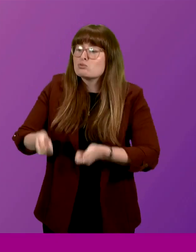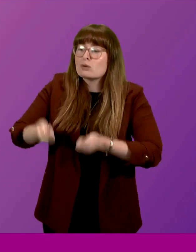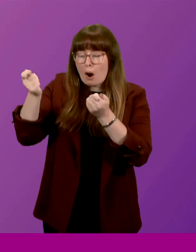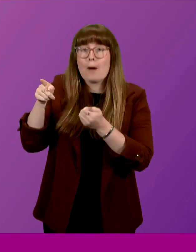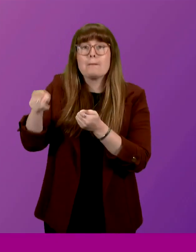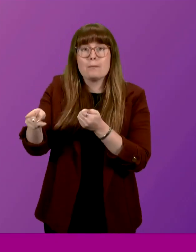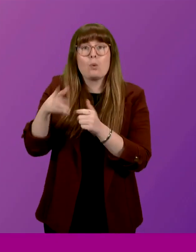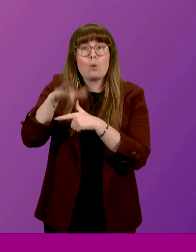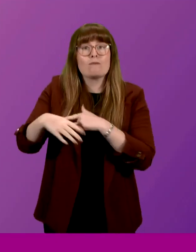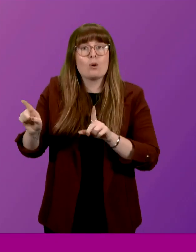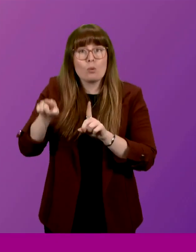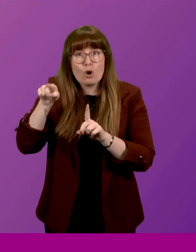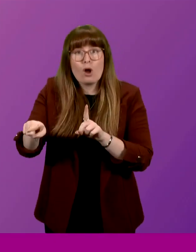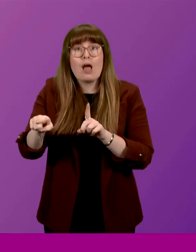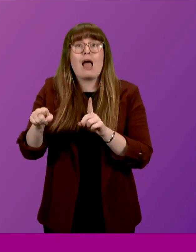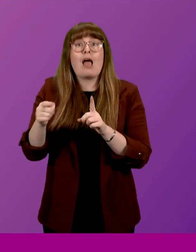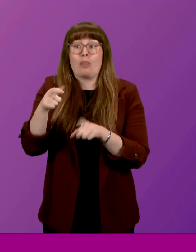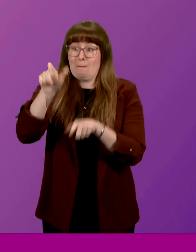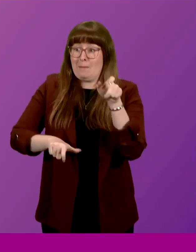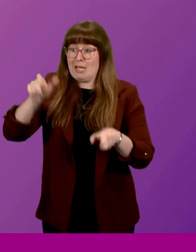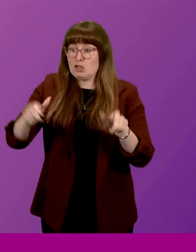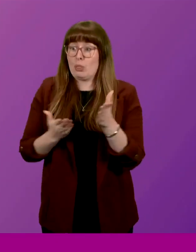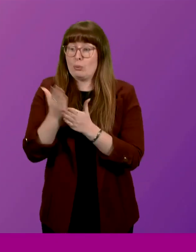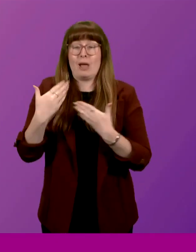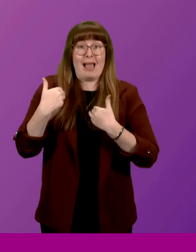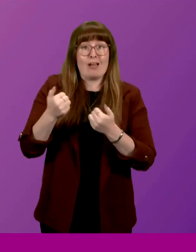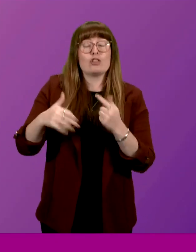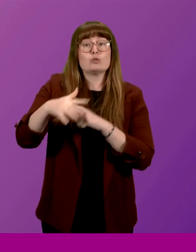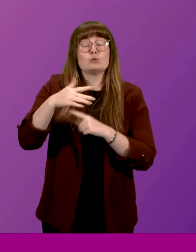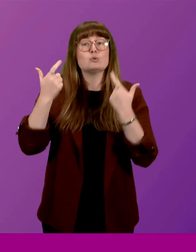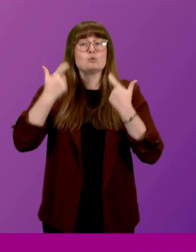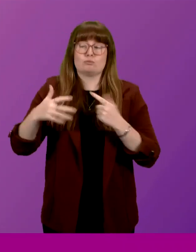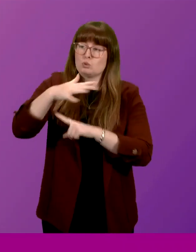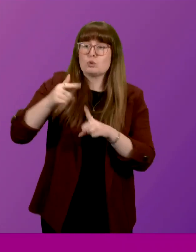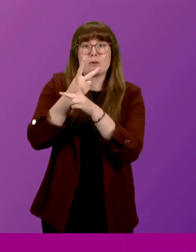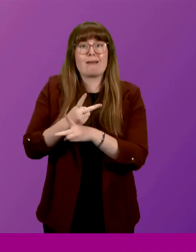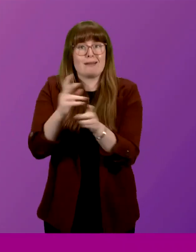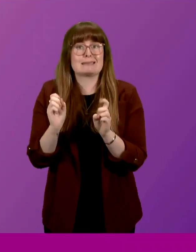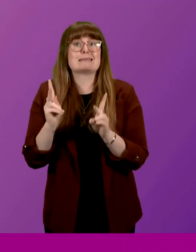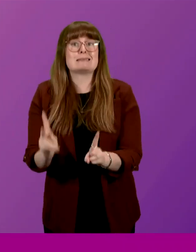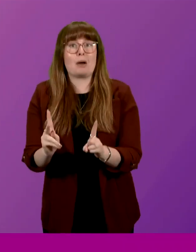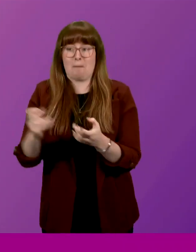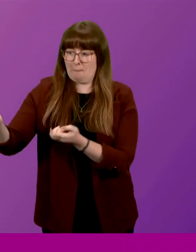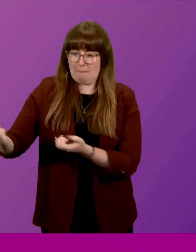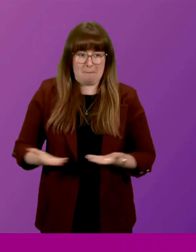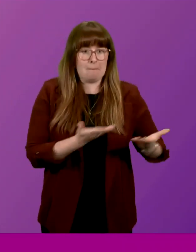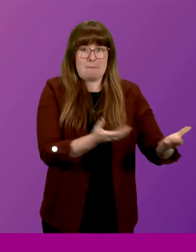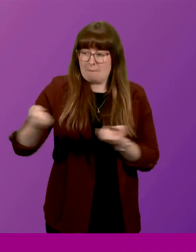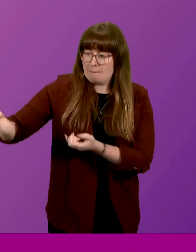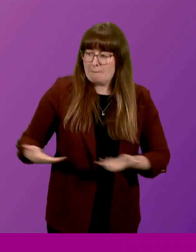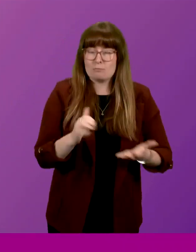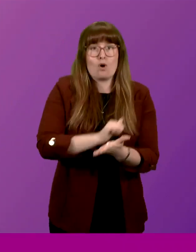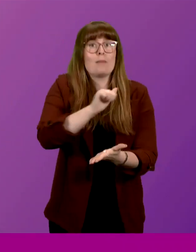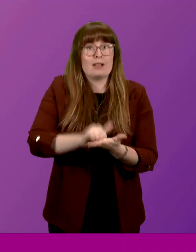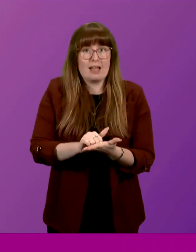course, is about the flow of patients through our health and social care system. And I accept that the issue of flow through the system is